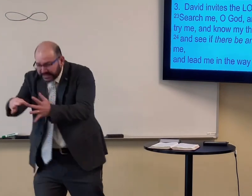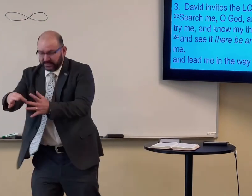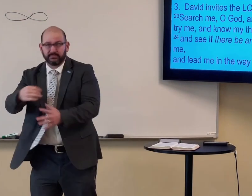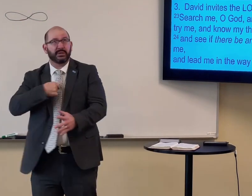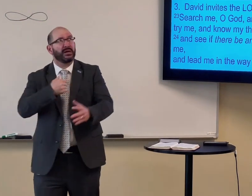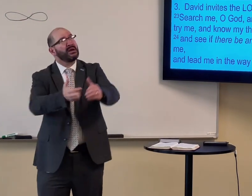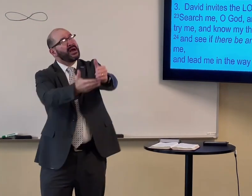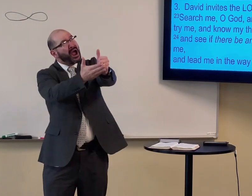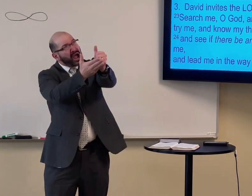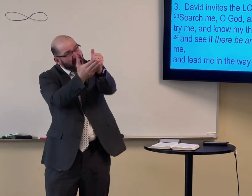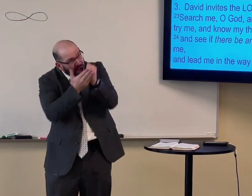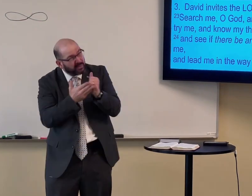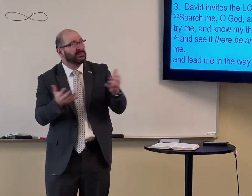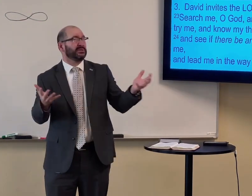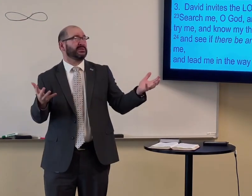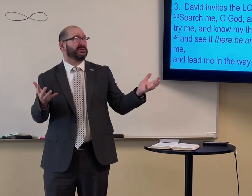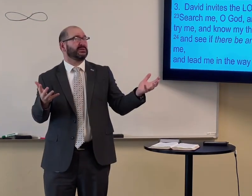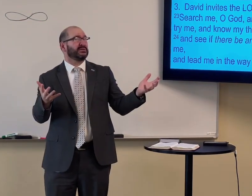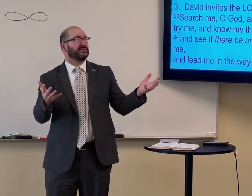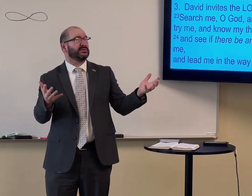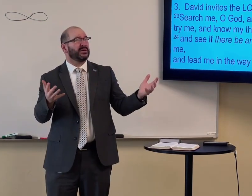me. Help me.